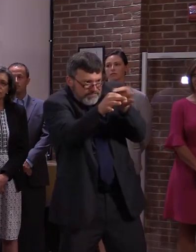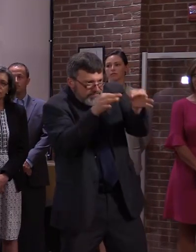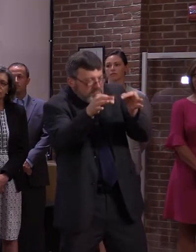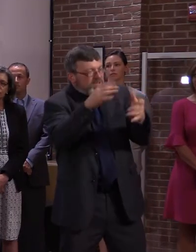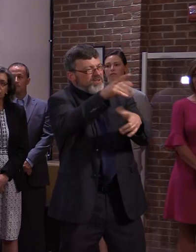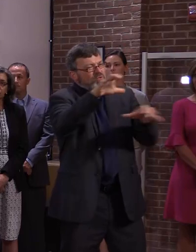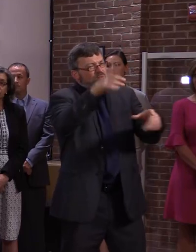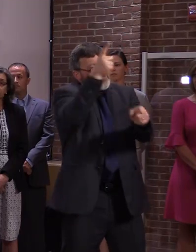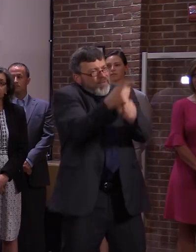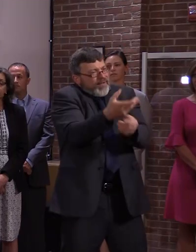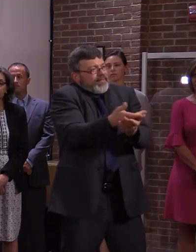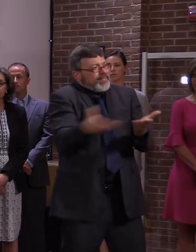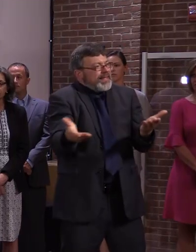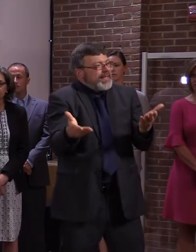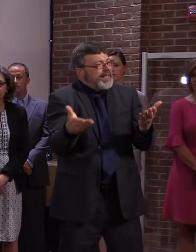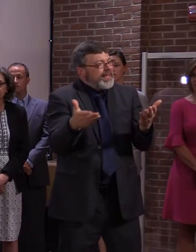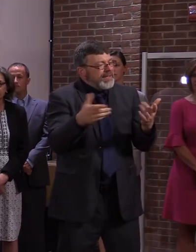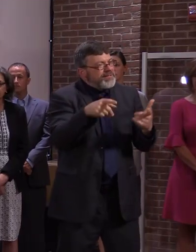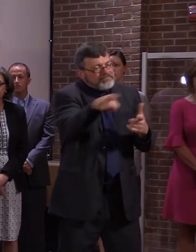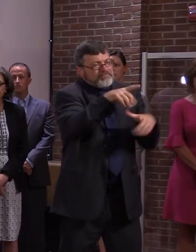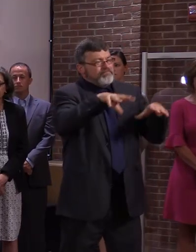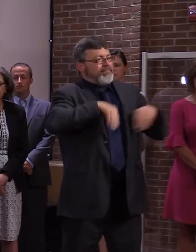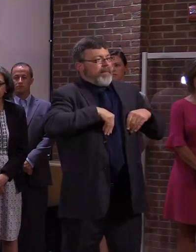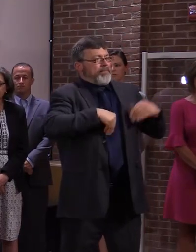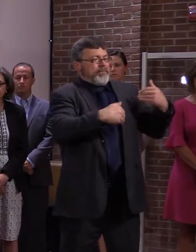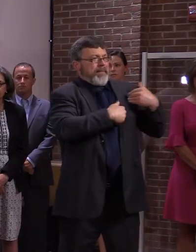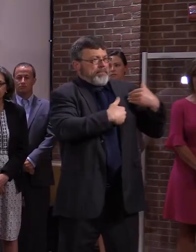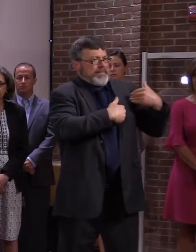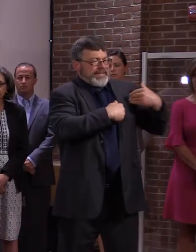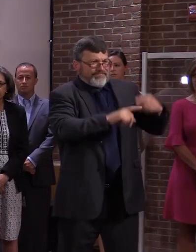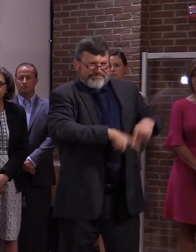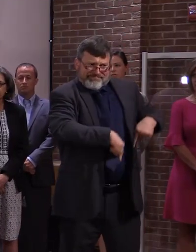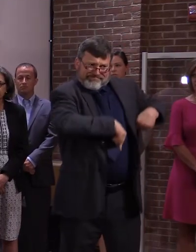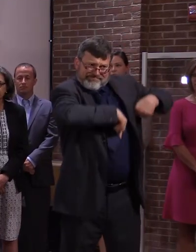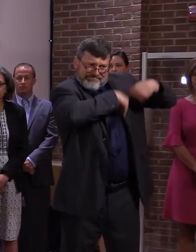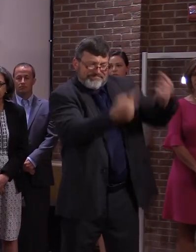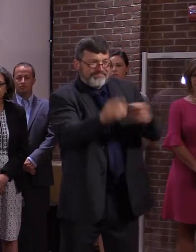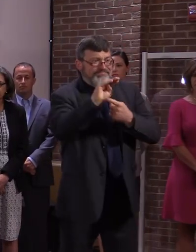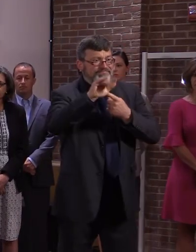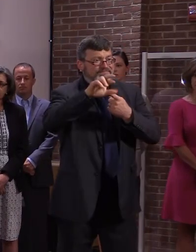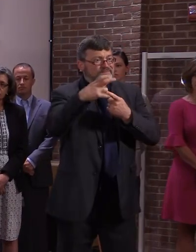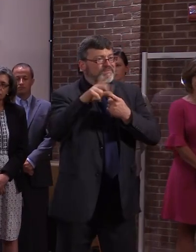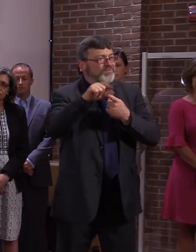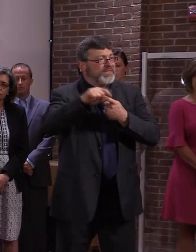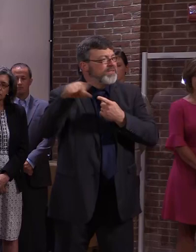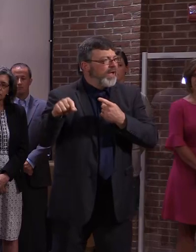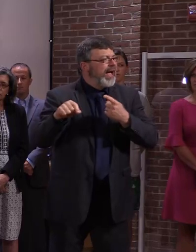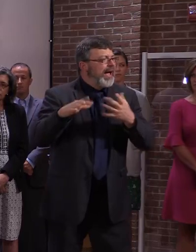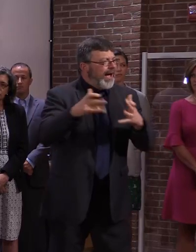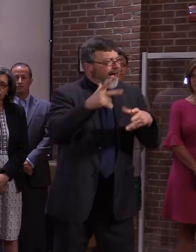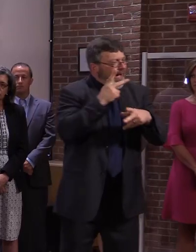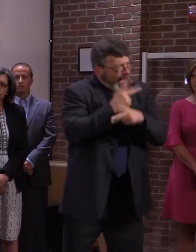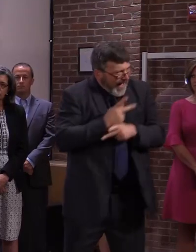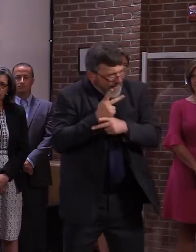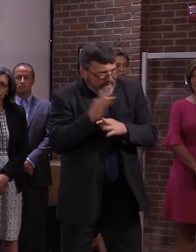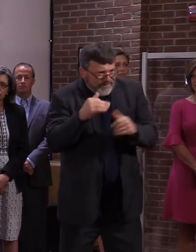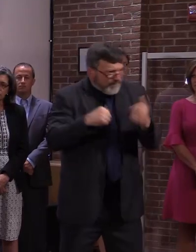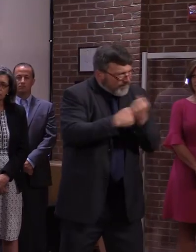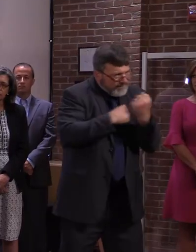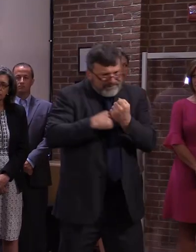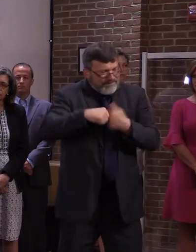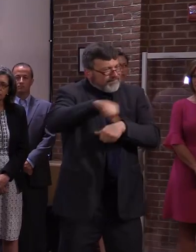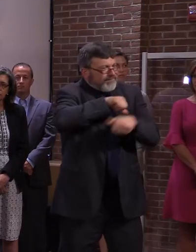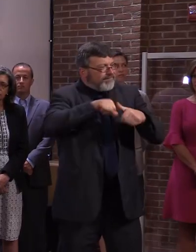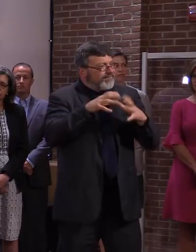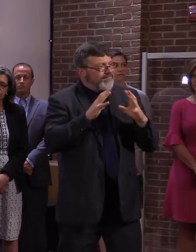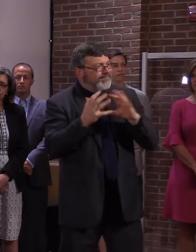Vermonters met this difficult moment from the very start. You cared for one another. You followed the science, and